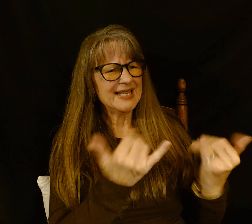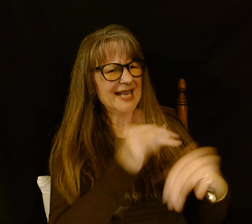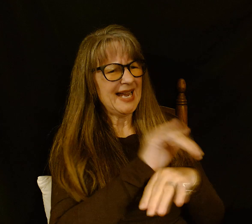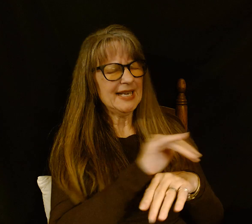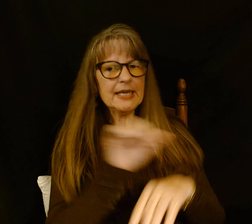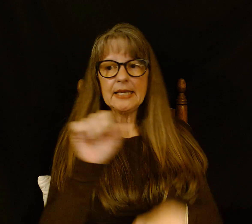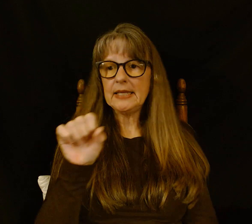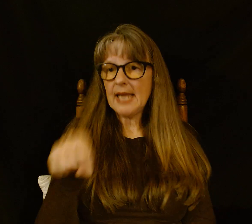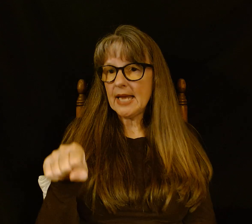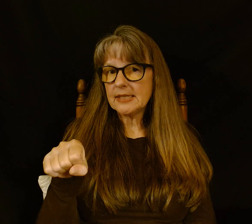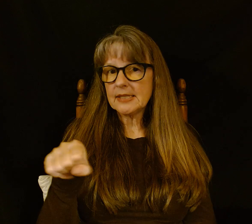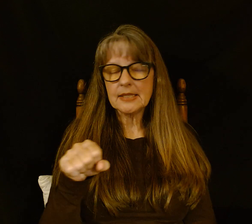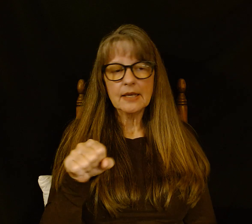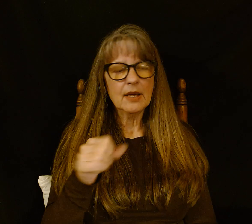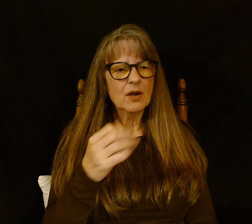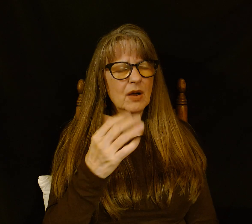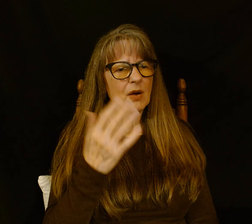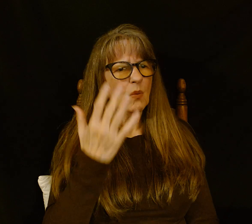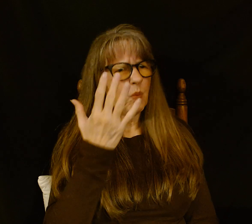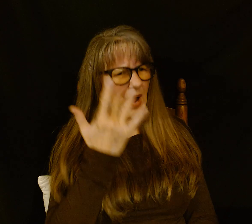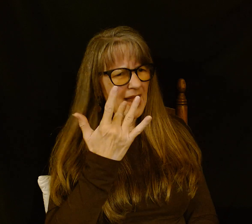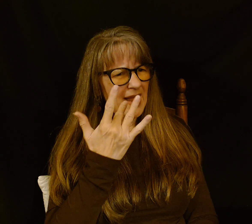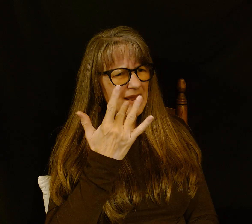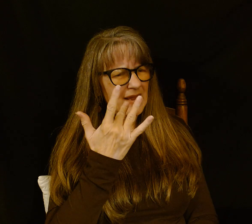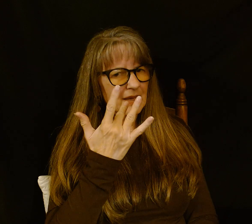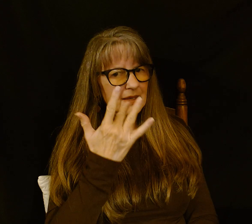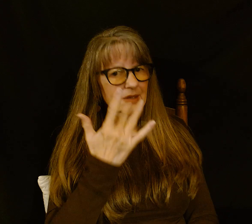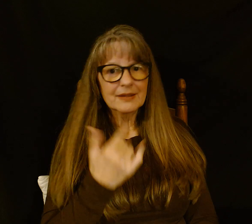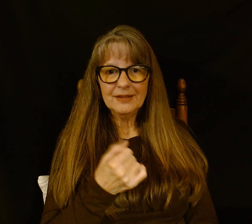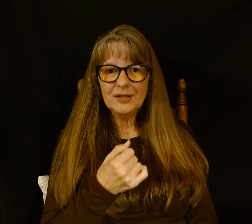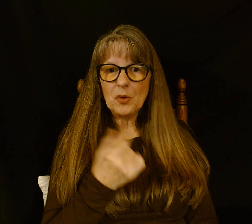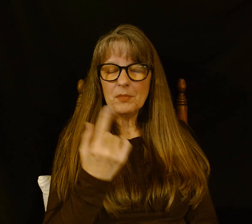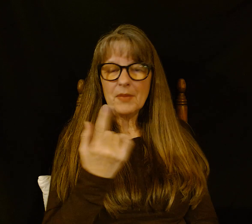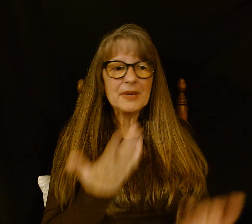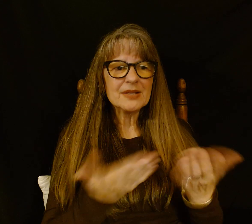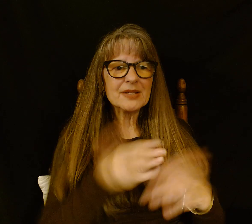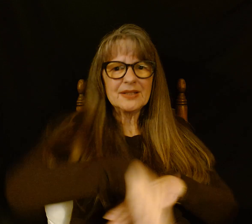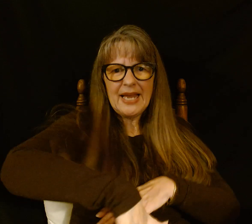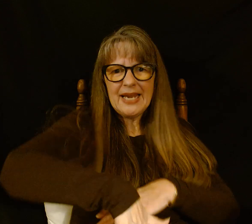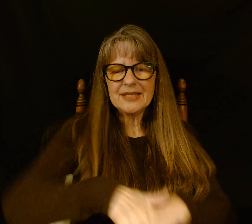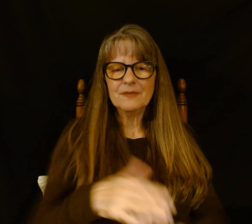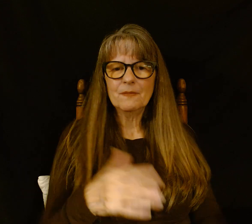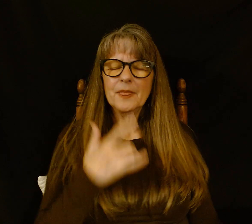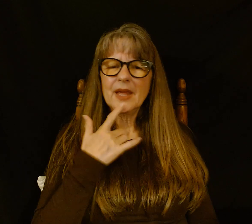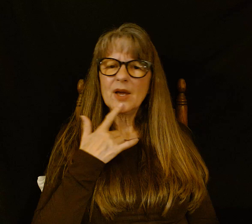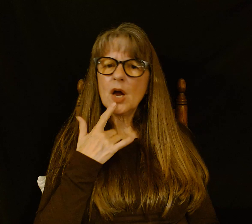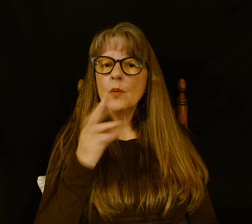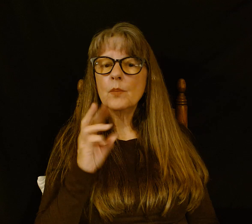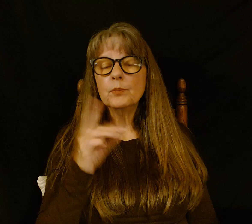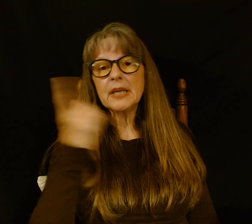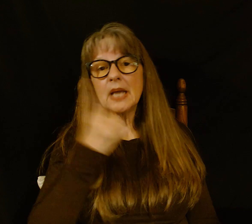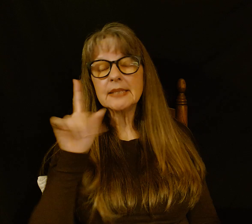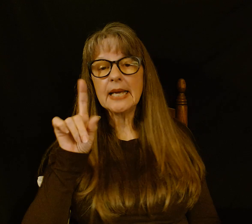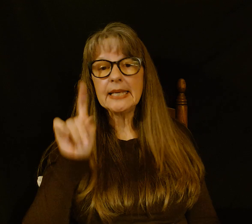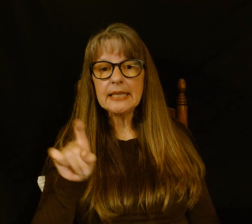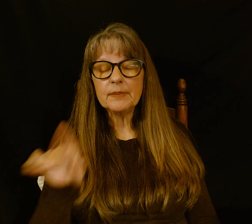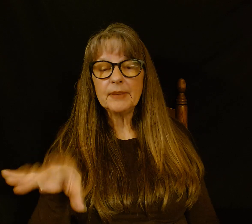tonight. Yes. Why? Maybe because it's late. Because I need to pick it